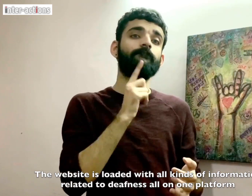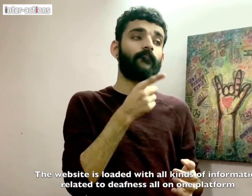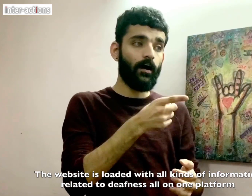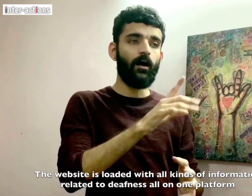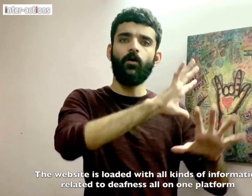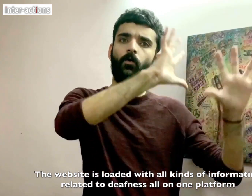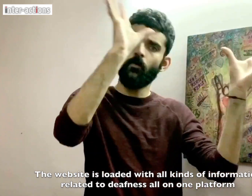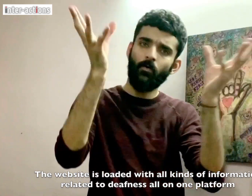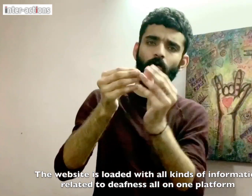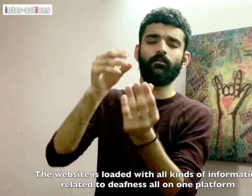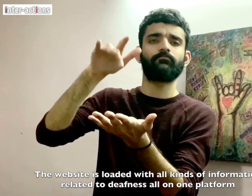one platform.